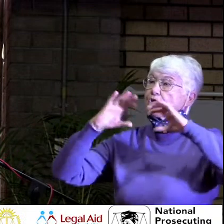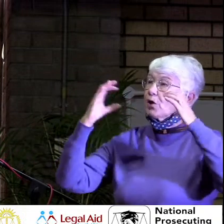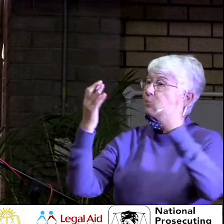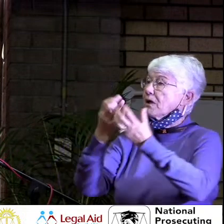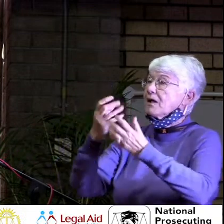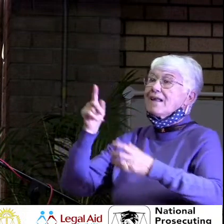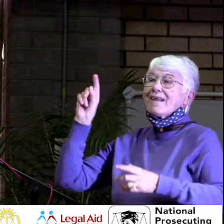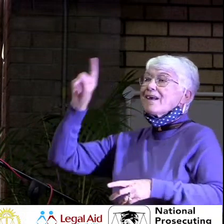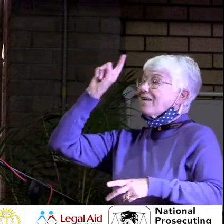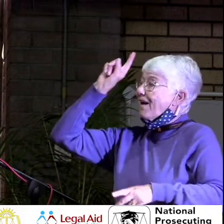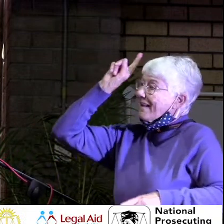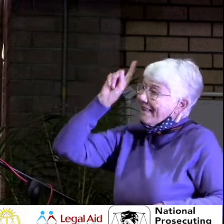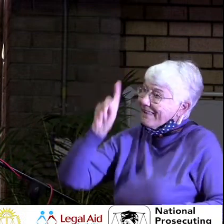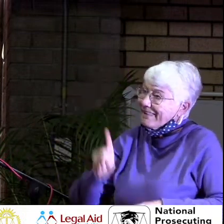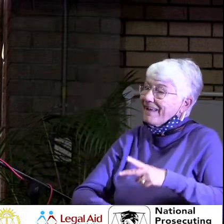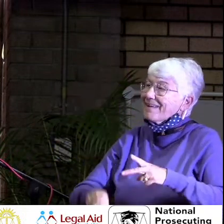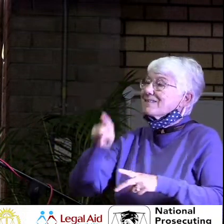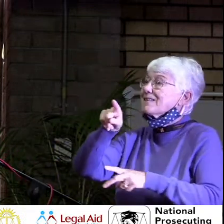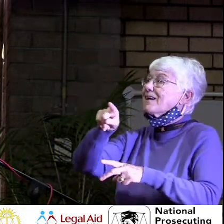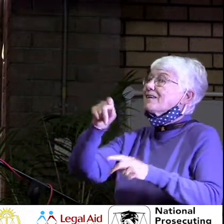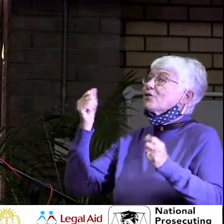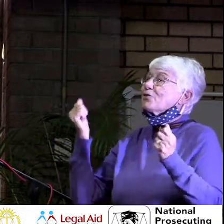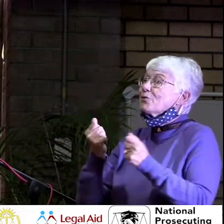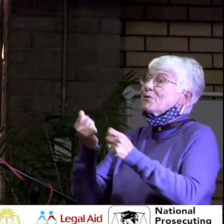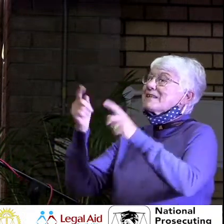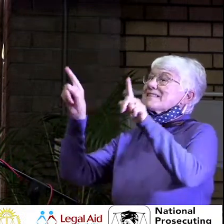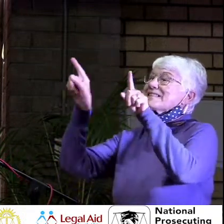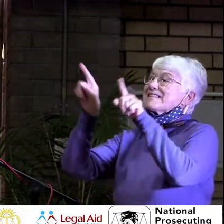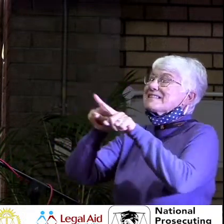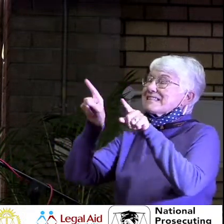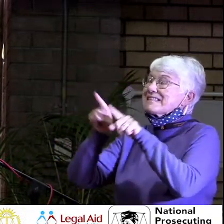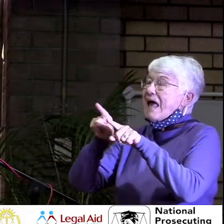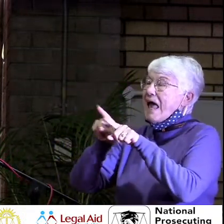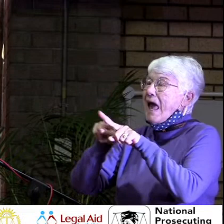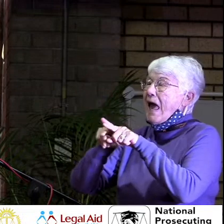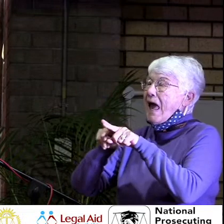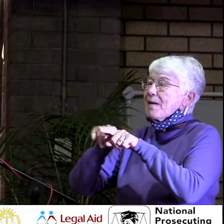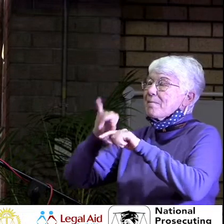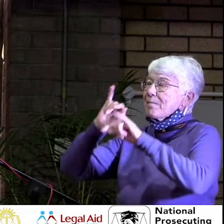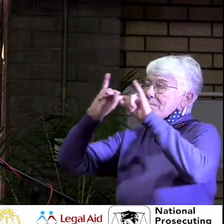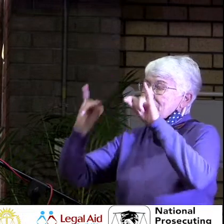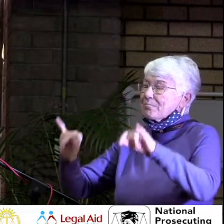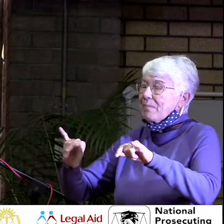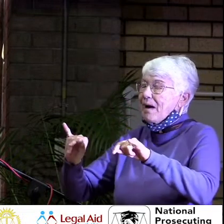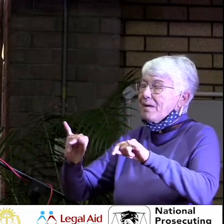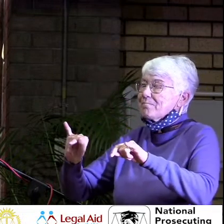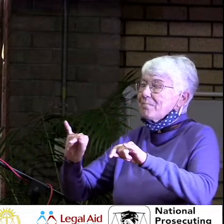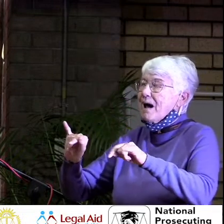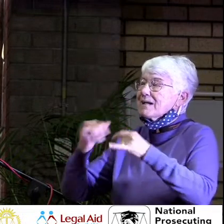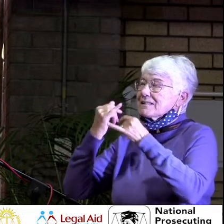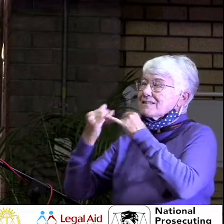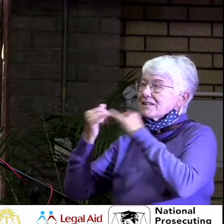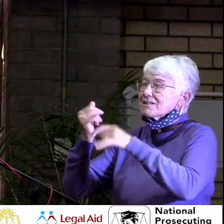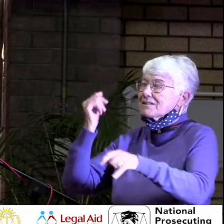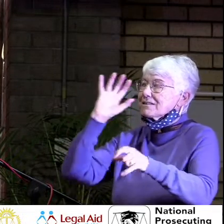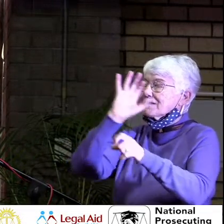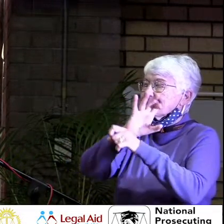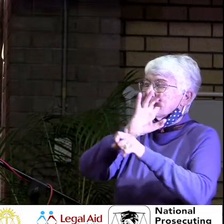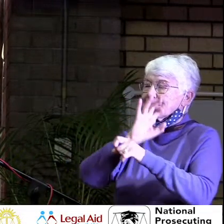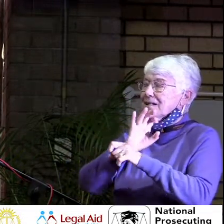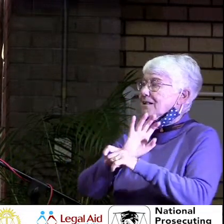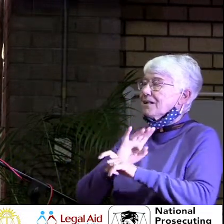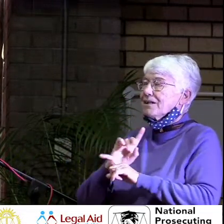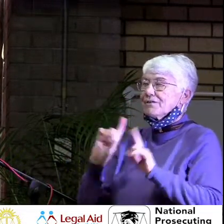because of the emotions that go with being stigmatized. The next area that is important